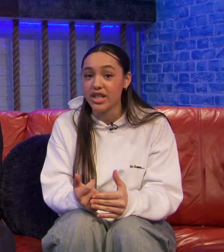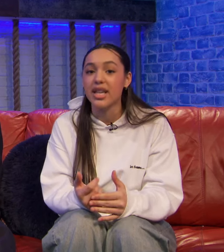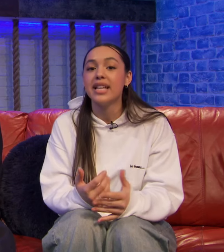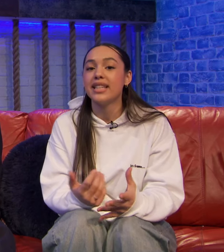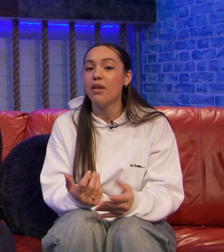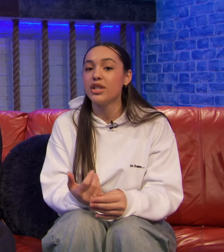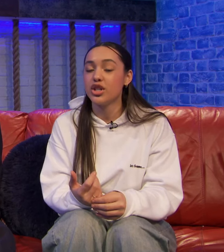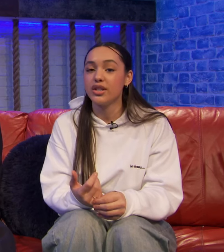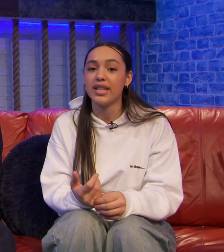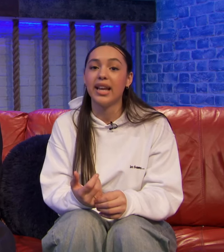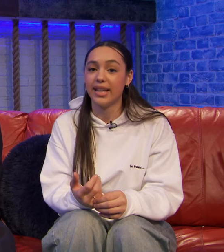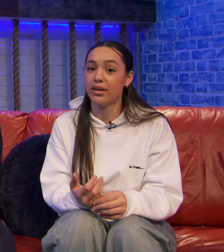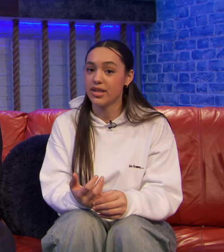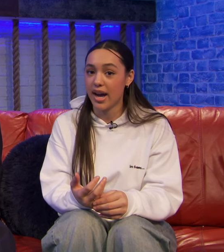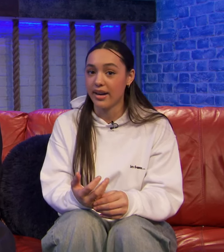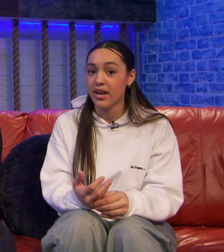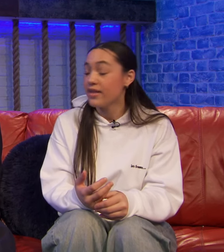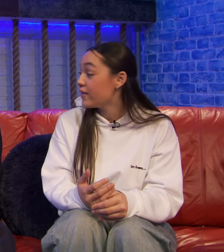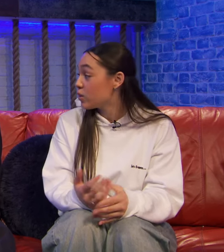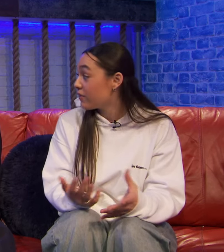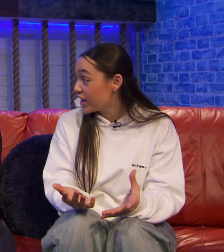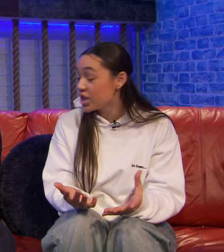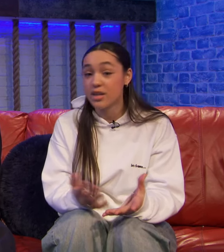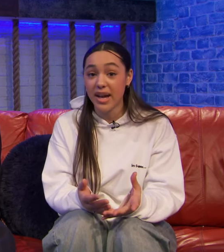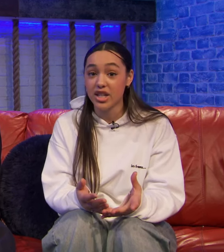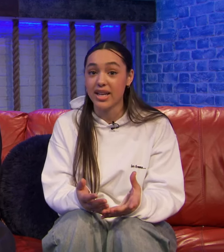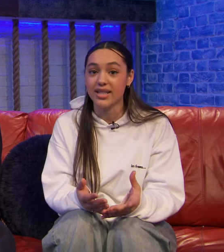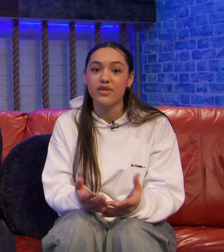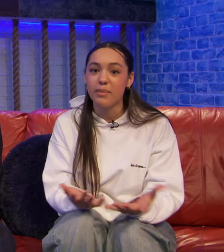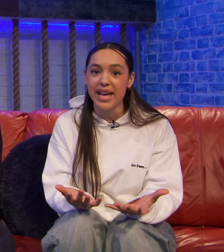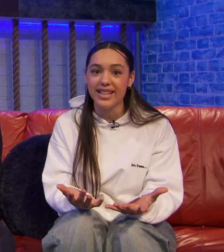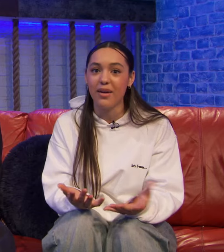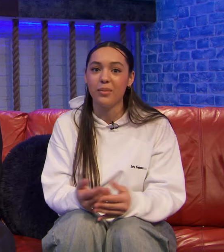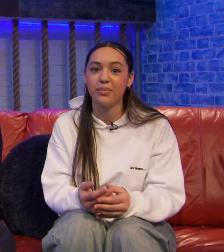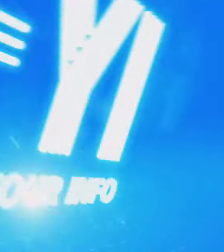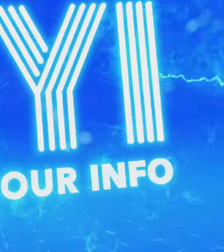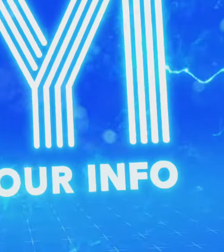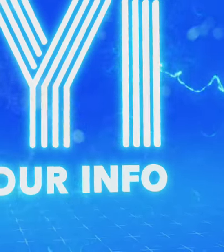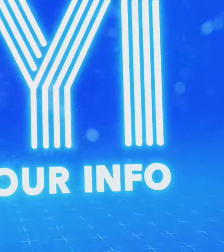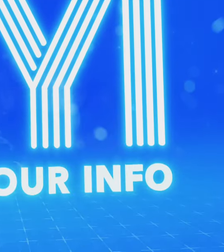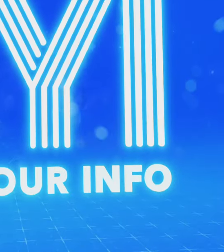changes to help the students there learn how to sign. They've swapped French and Spanish lessons for BSL.